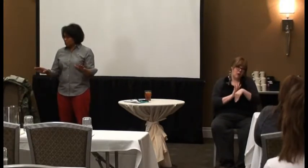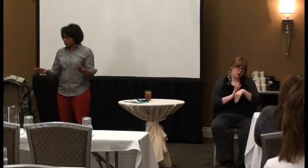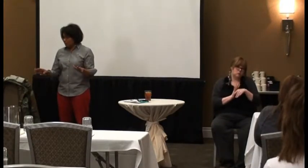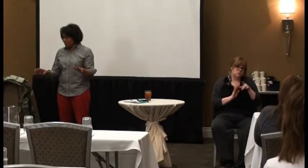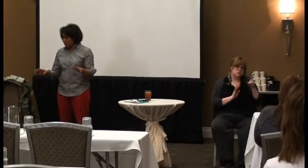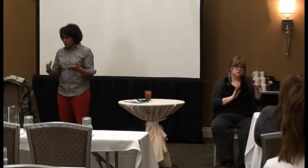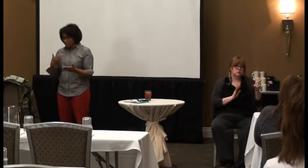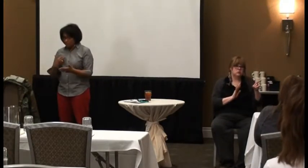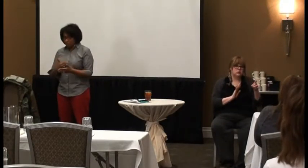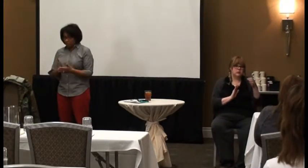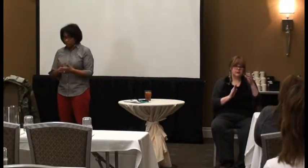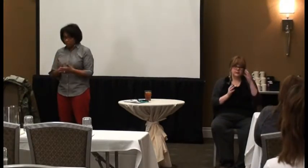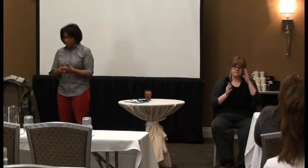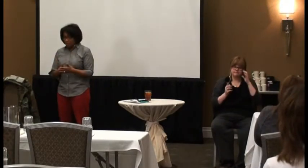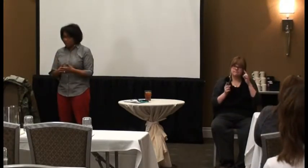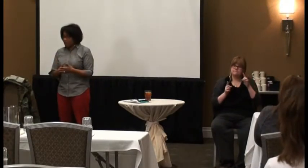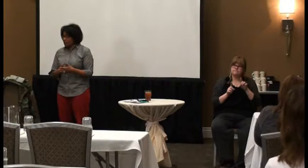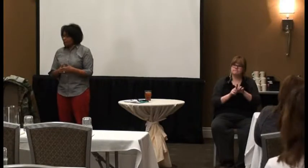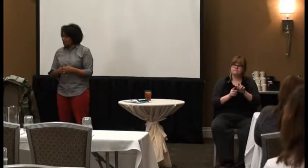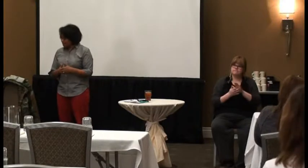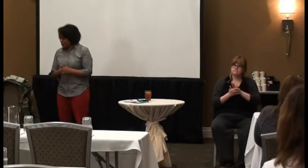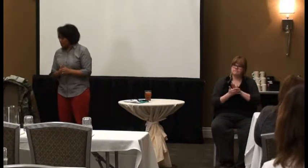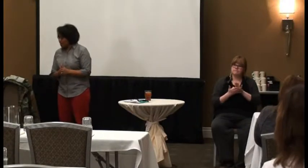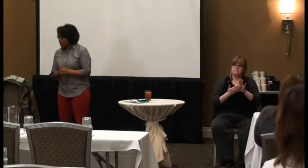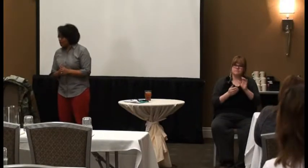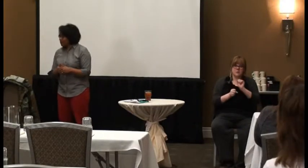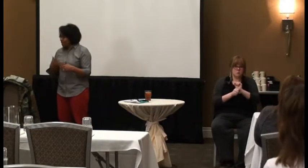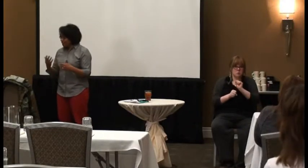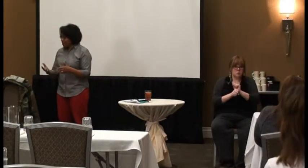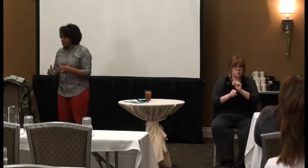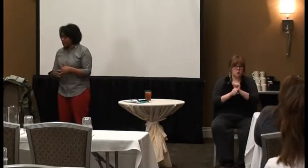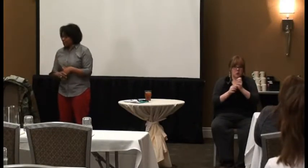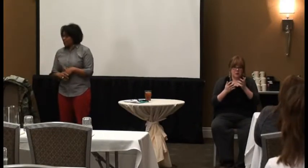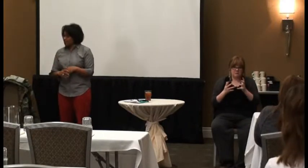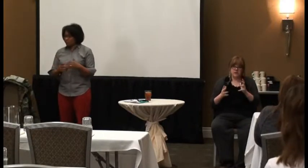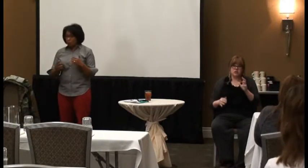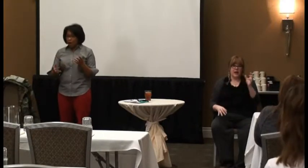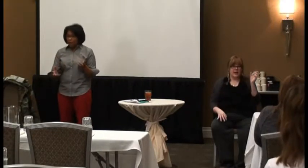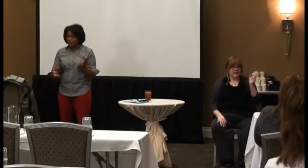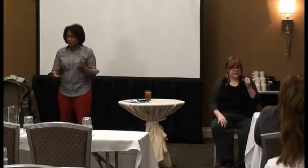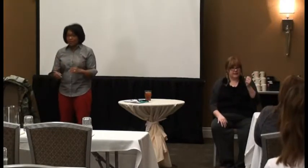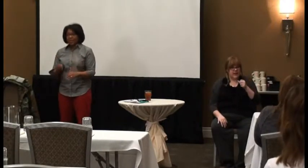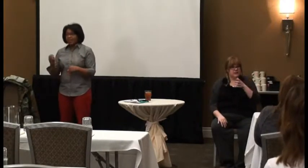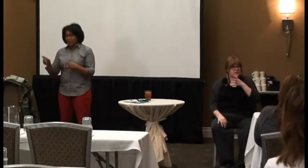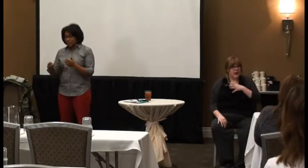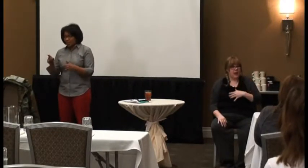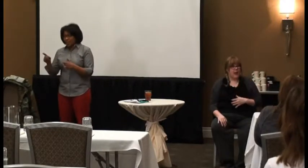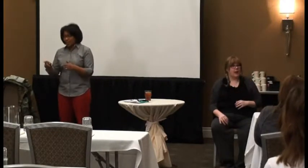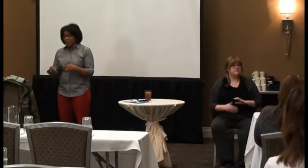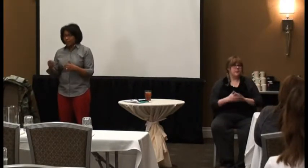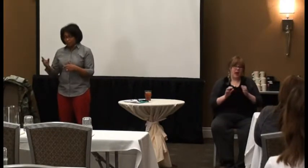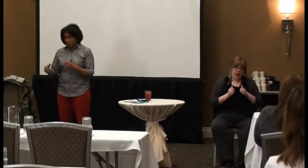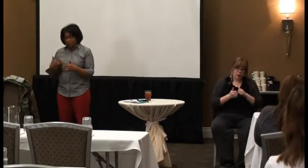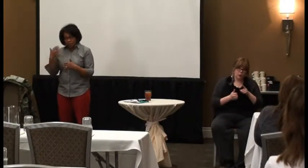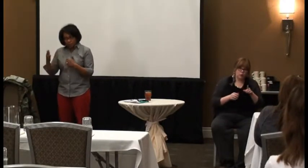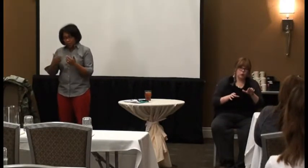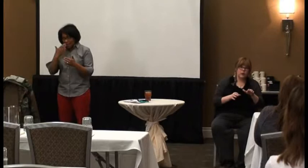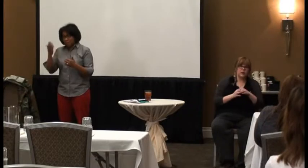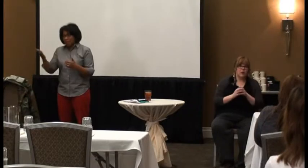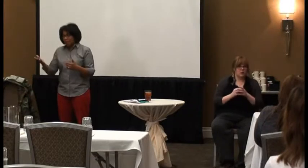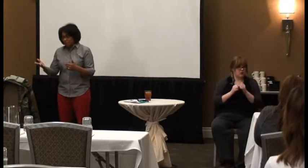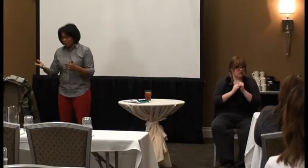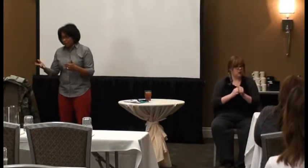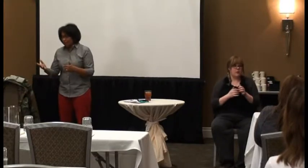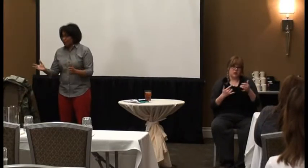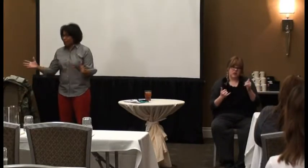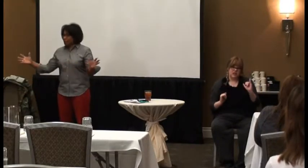he is compliant. He gets his work done. Yes, ma'am. How you doing? He's cooperative. Now, somebody, and he'll, you know, he still has